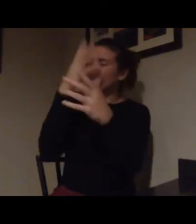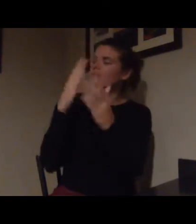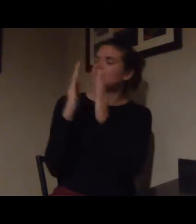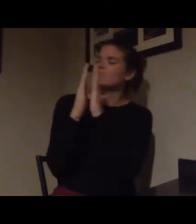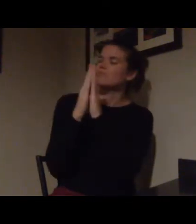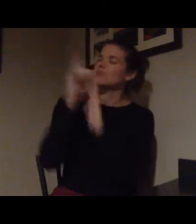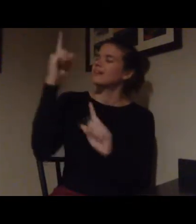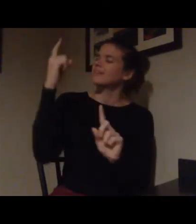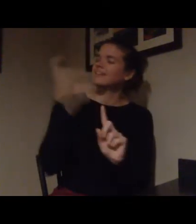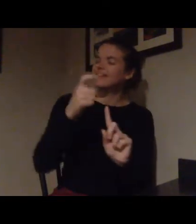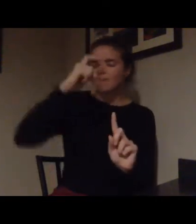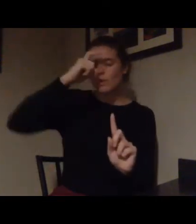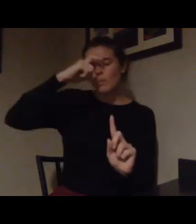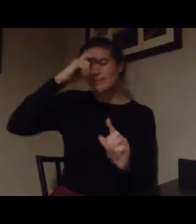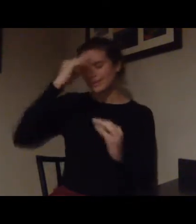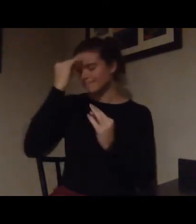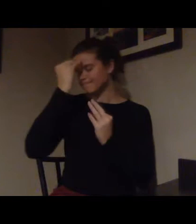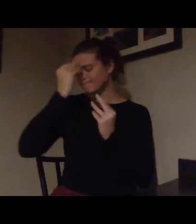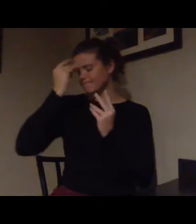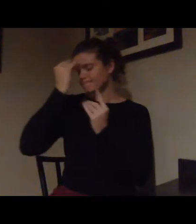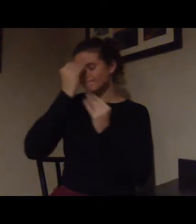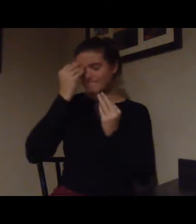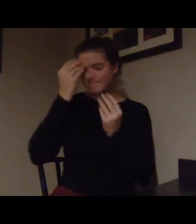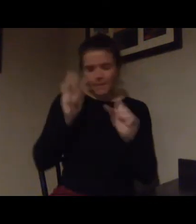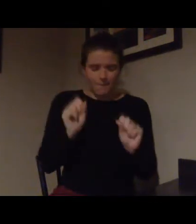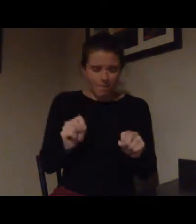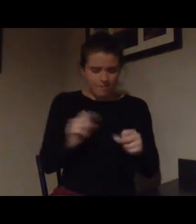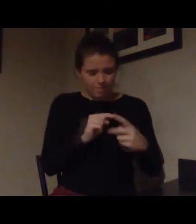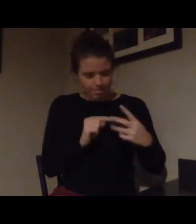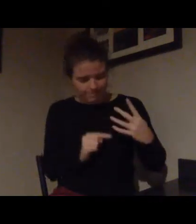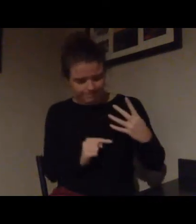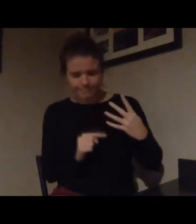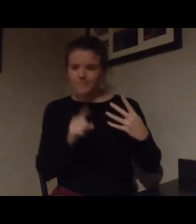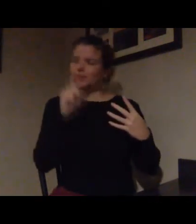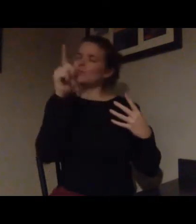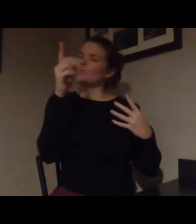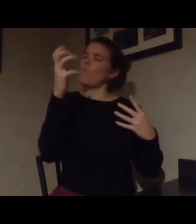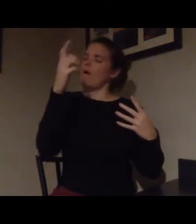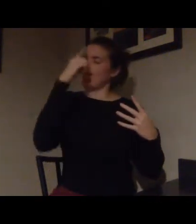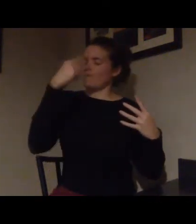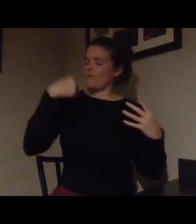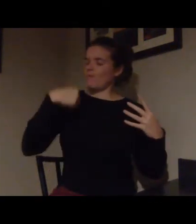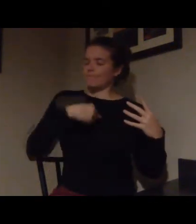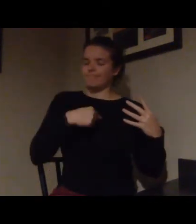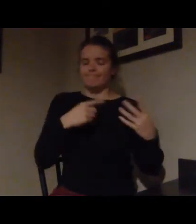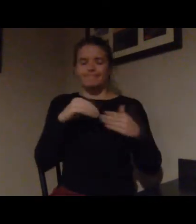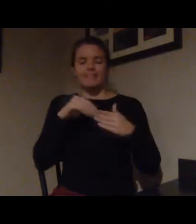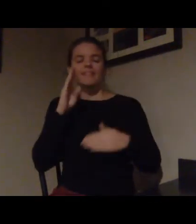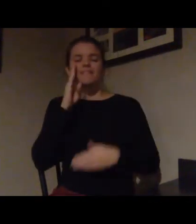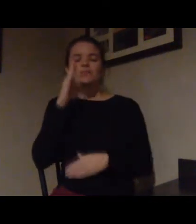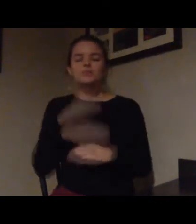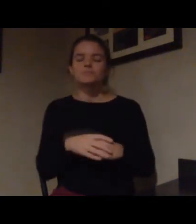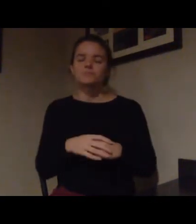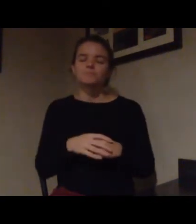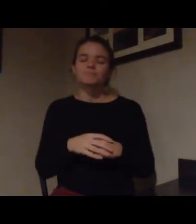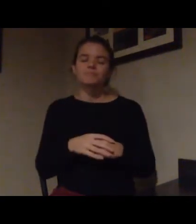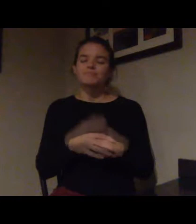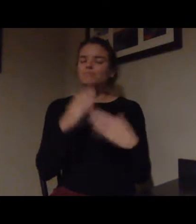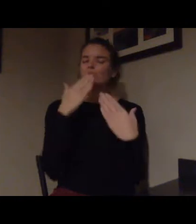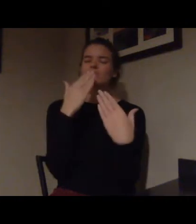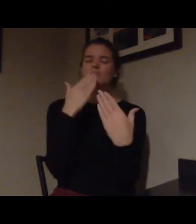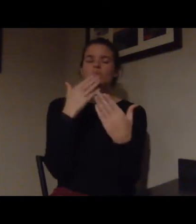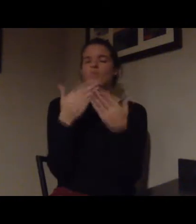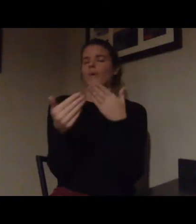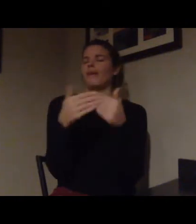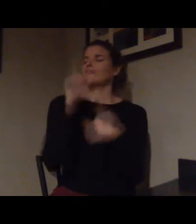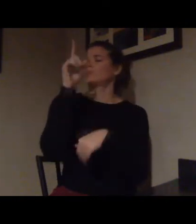wisdom as they consider the possibilities, as they consider what you desire for them in the future. And Lord, we just thank you for whatever that may